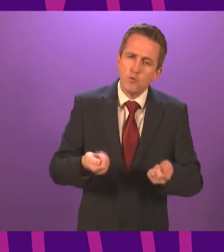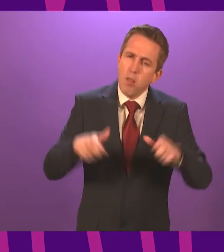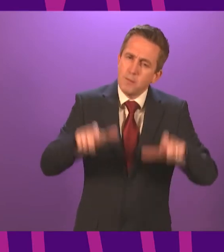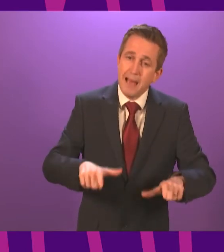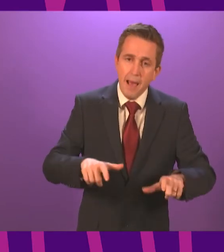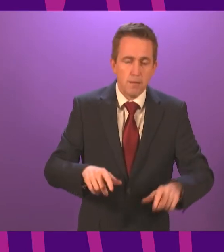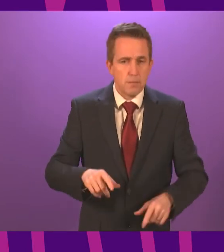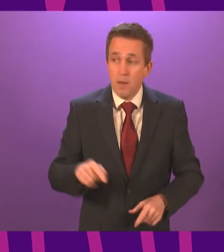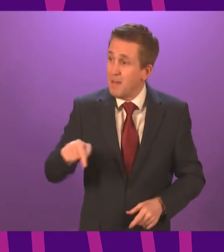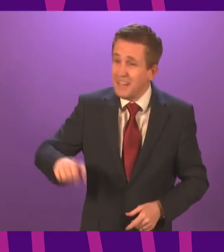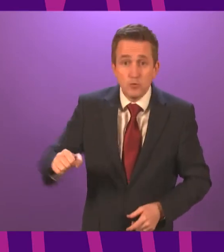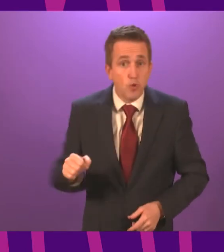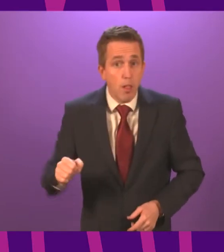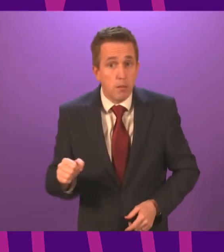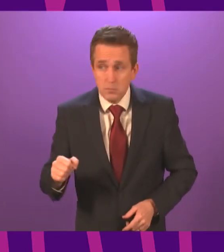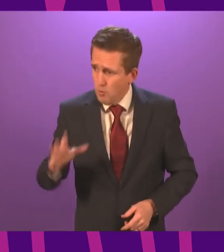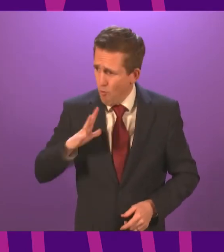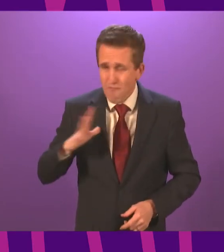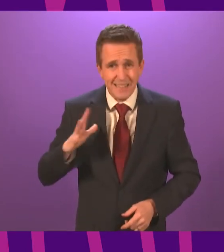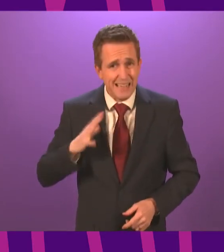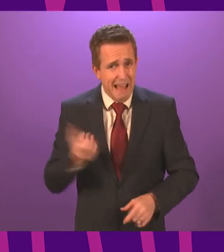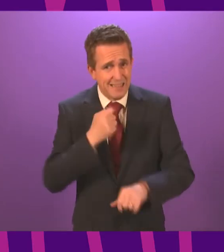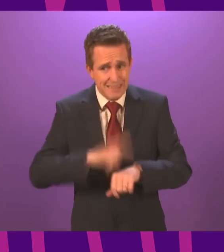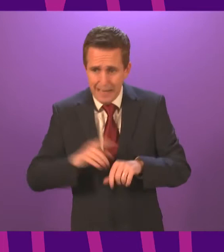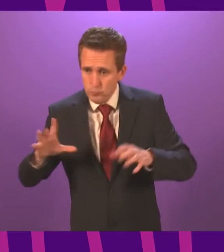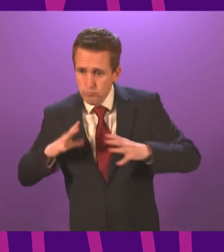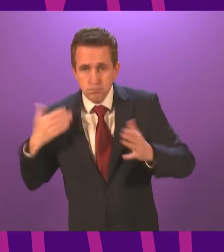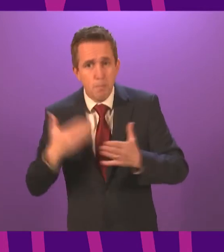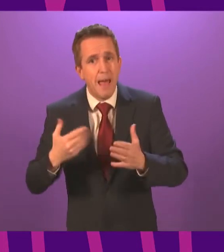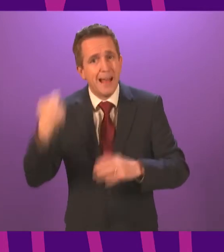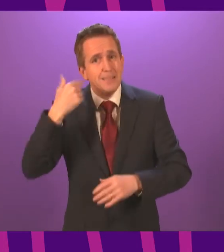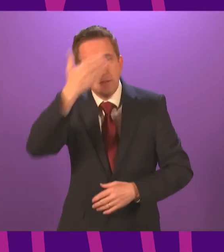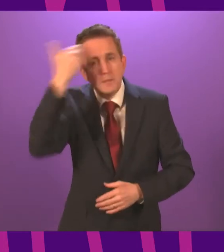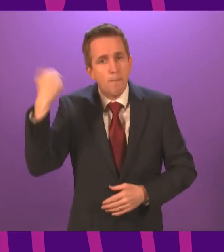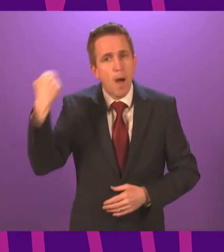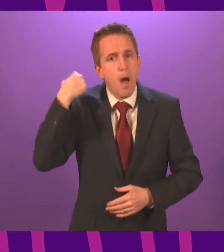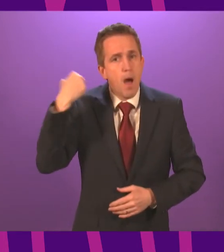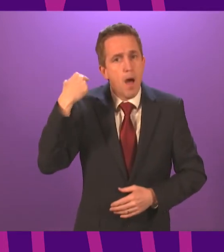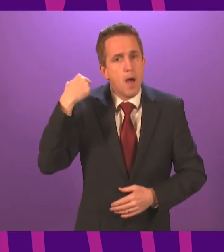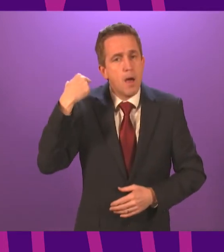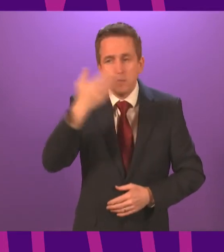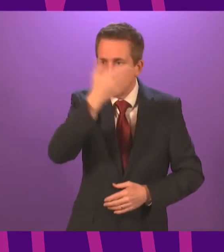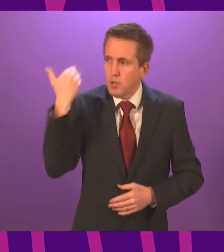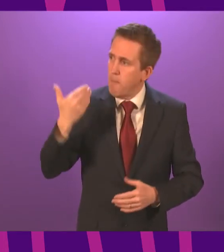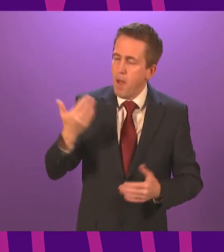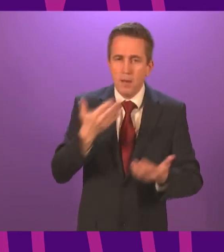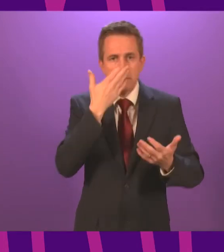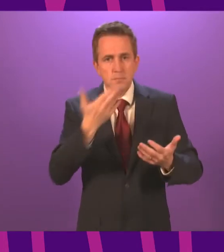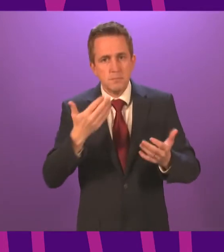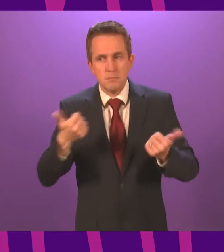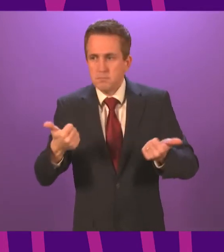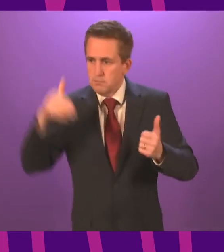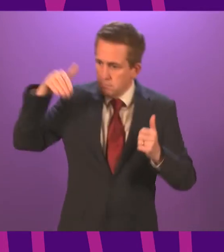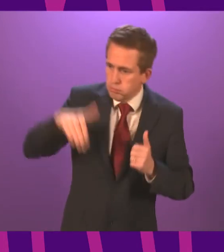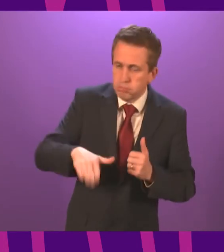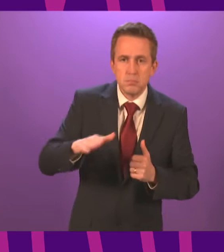in Scotland had that time already. That time was in the summer, when we had a respite as a result of the